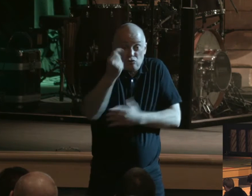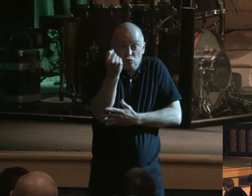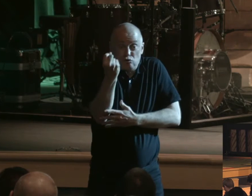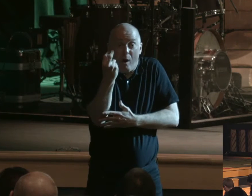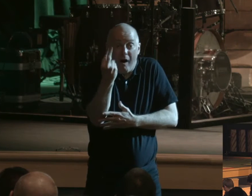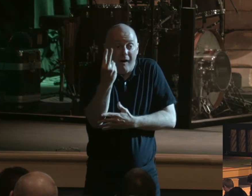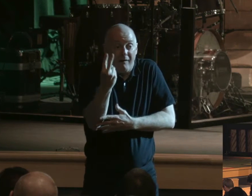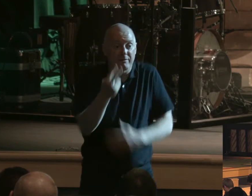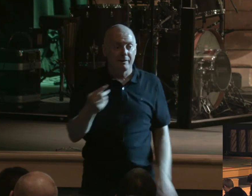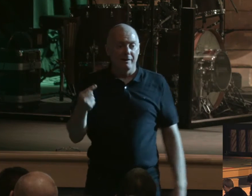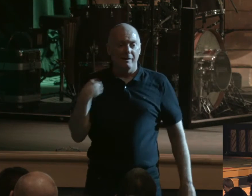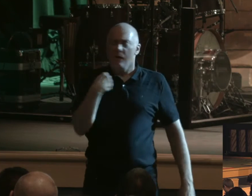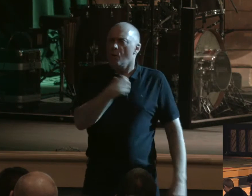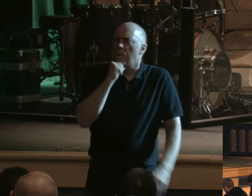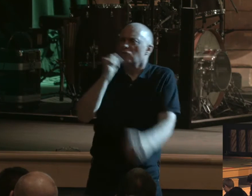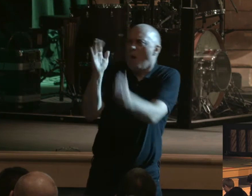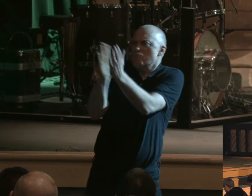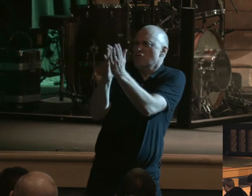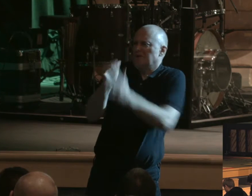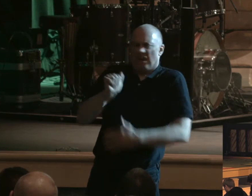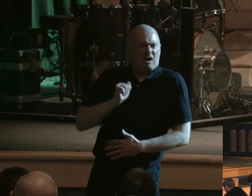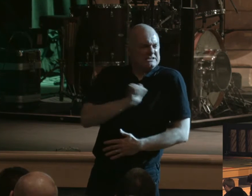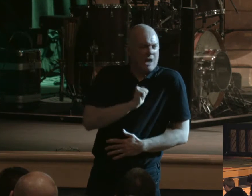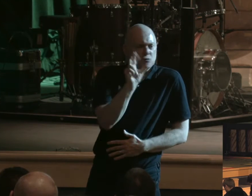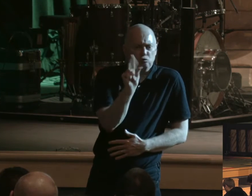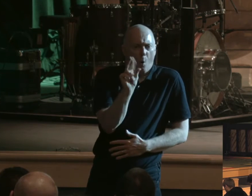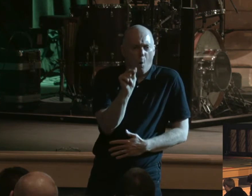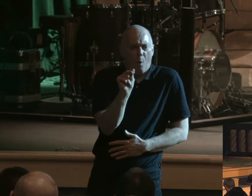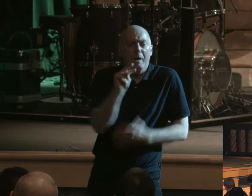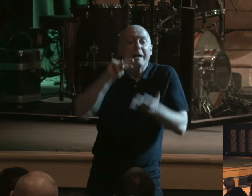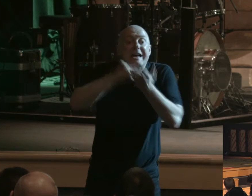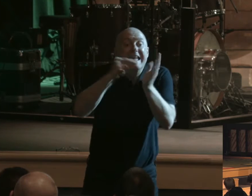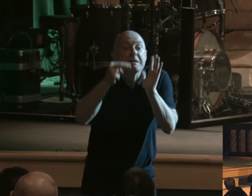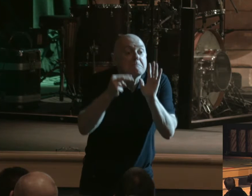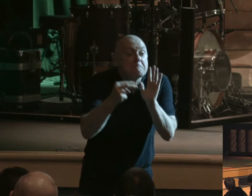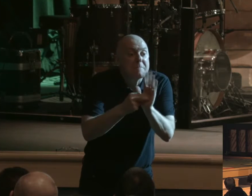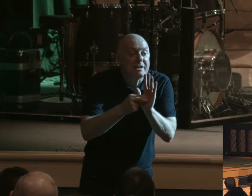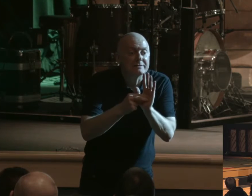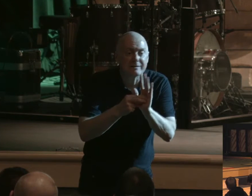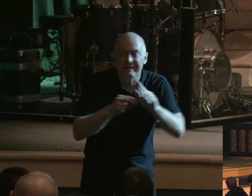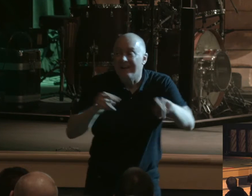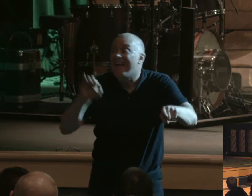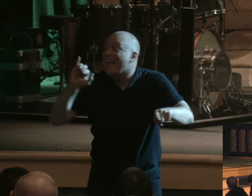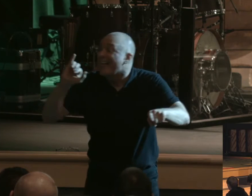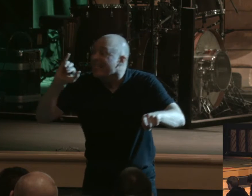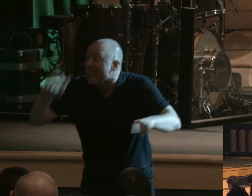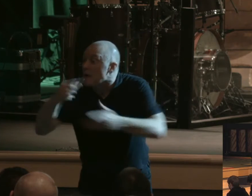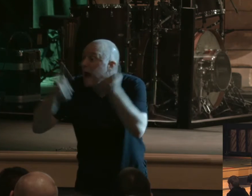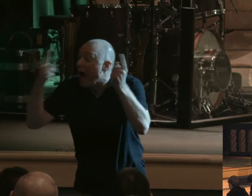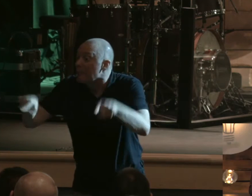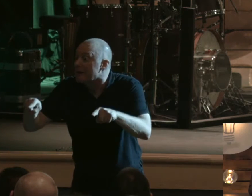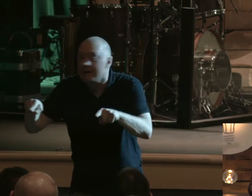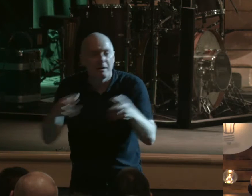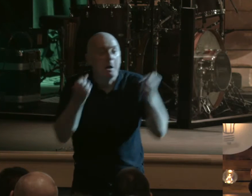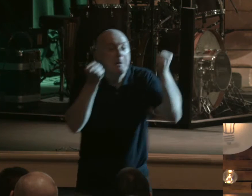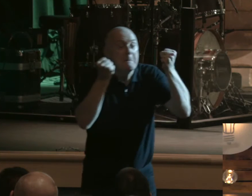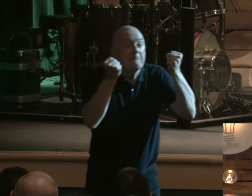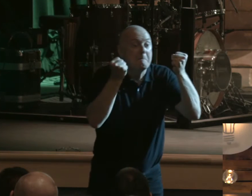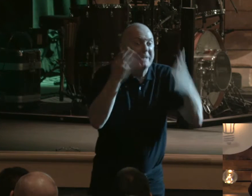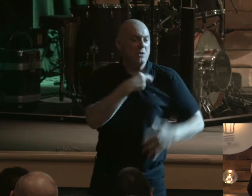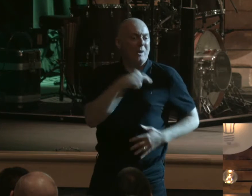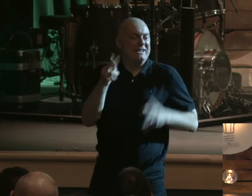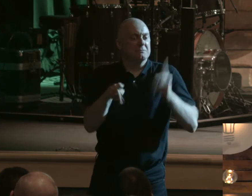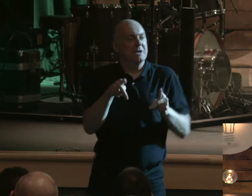with, we are not commending ourselves, leads us to believe that this is the very thing he was being accused of. Again,